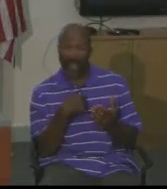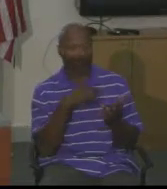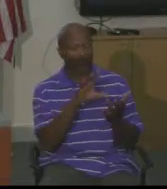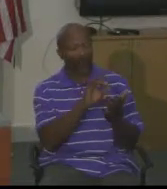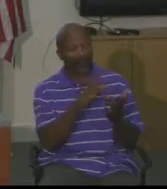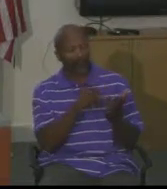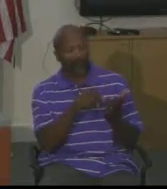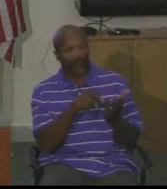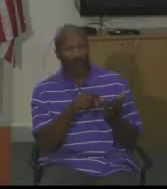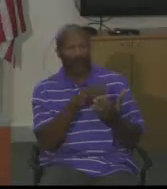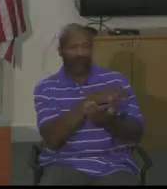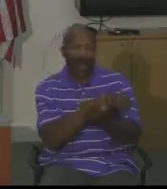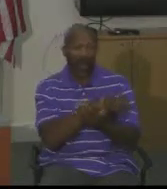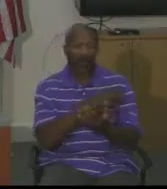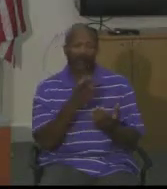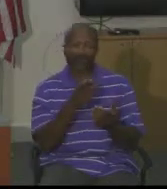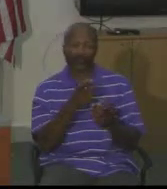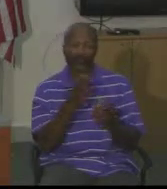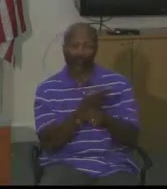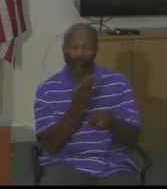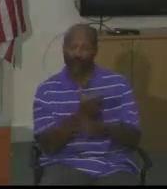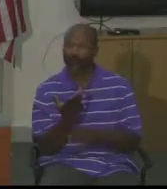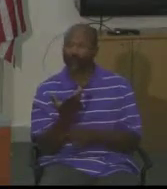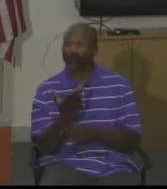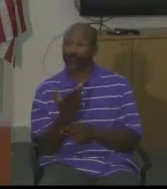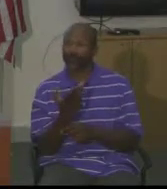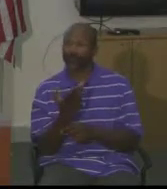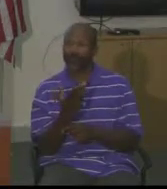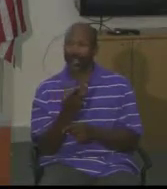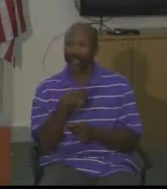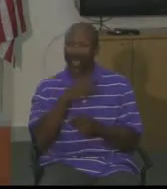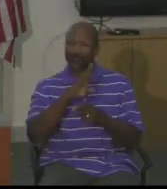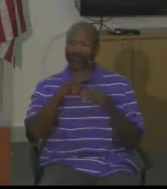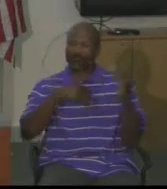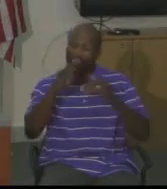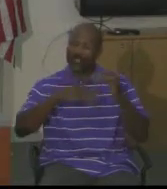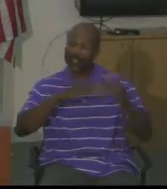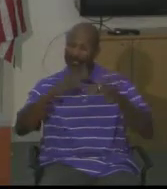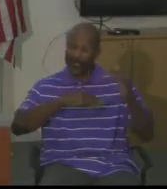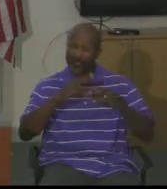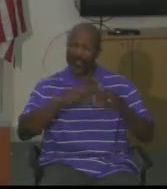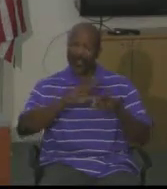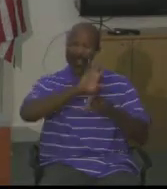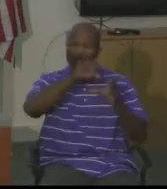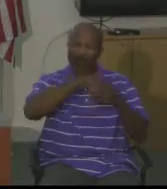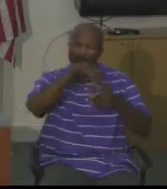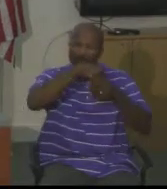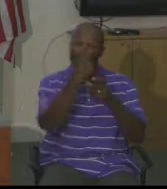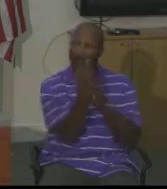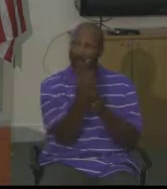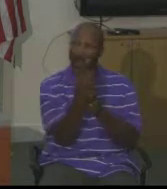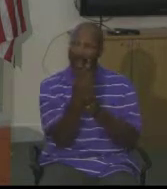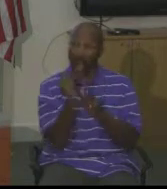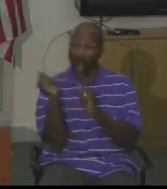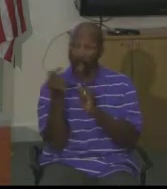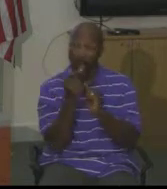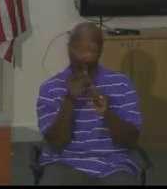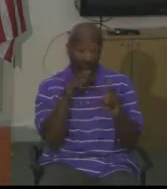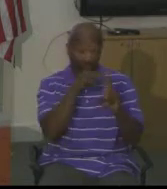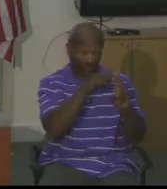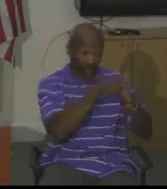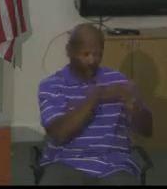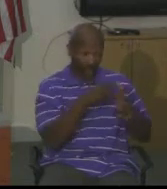for different power levels. So they built this all into the standard, and while the connectors all look very